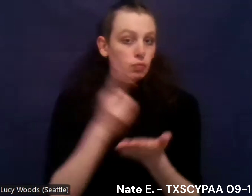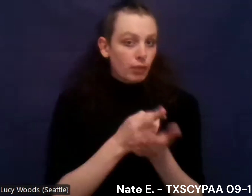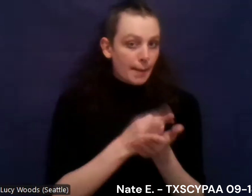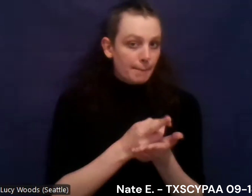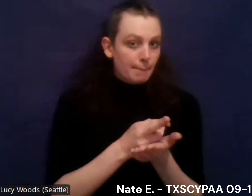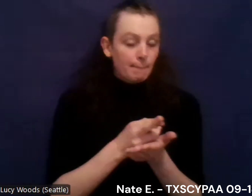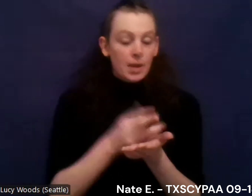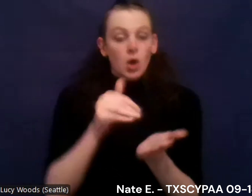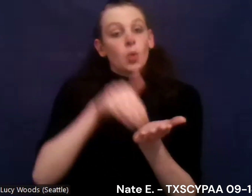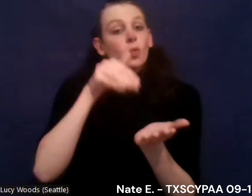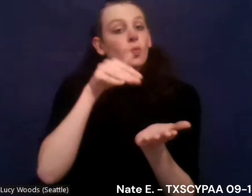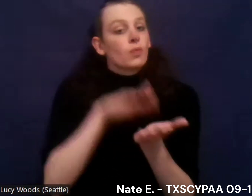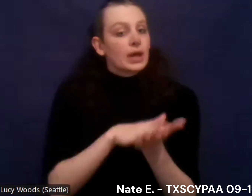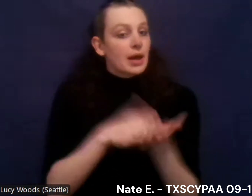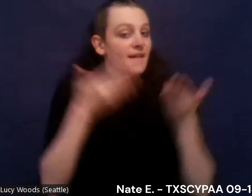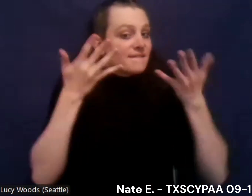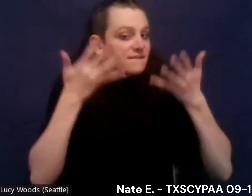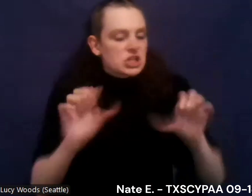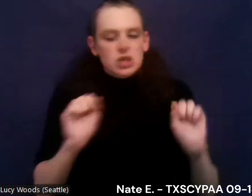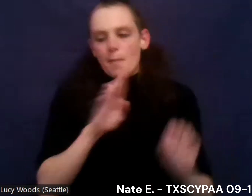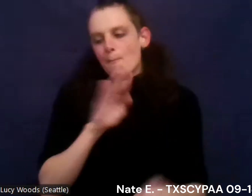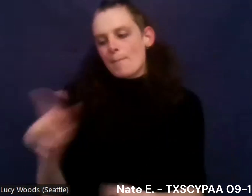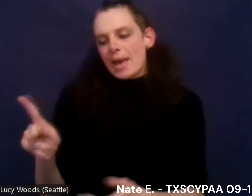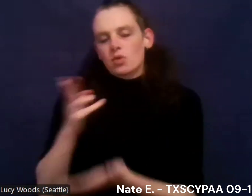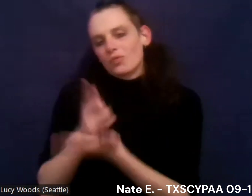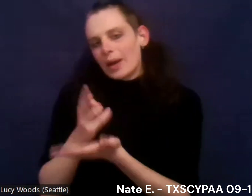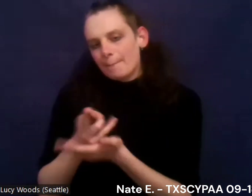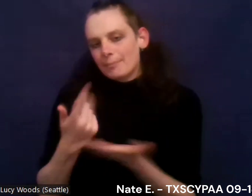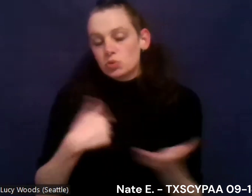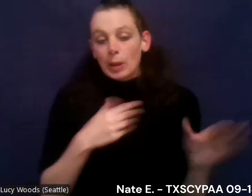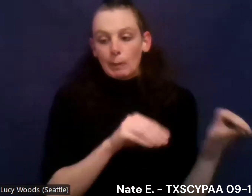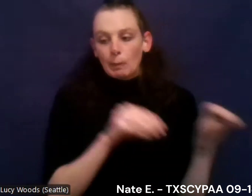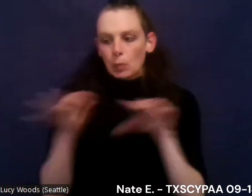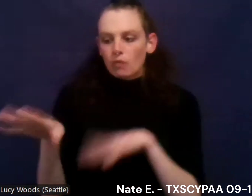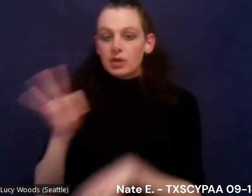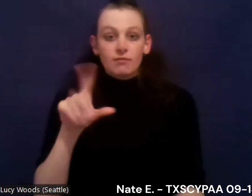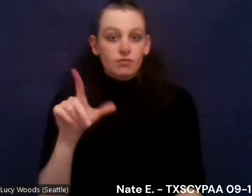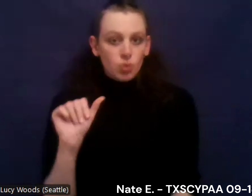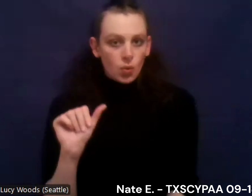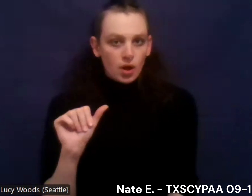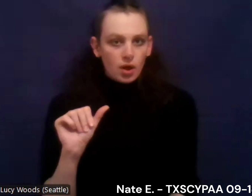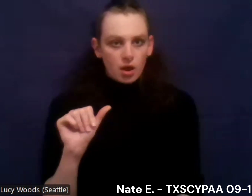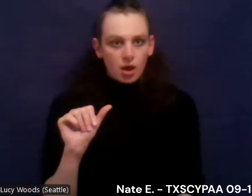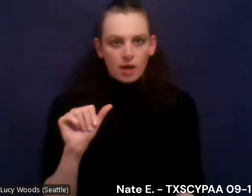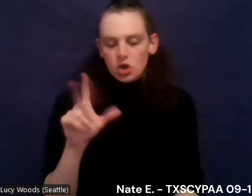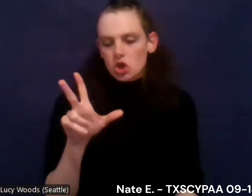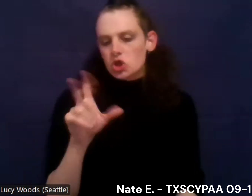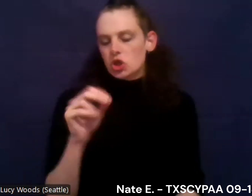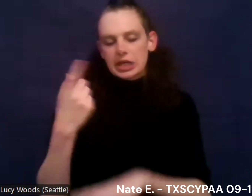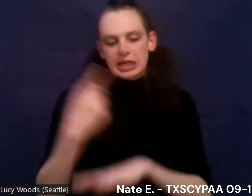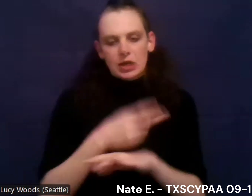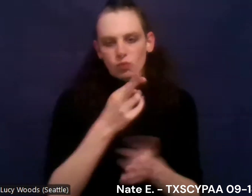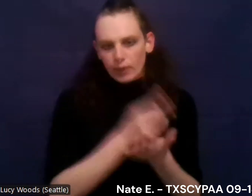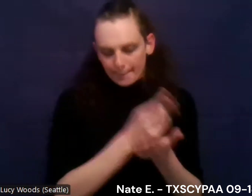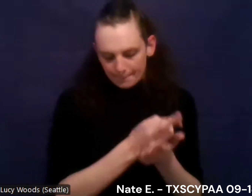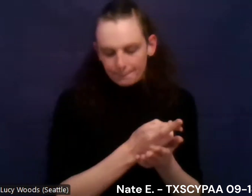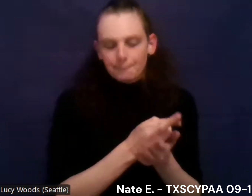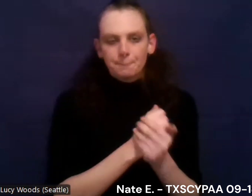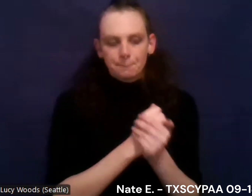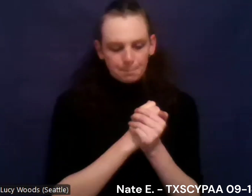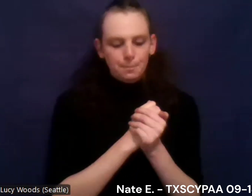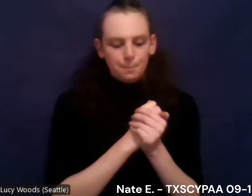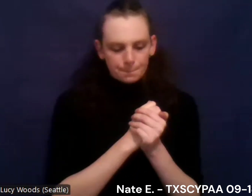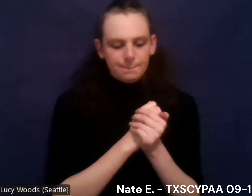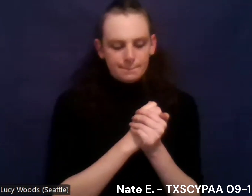and go back to treatment, right? Like, so I moved to Florida after 30 days in treatment, and I'm